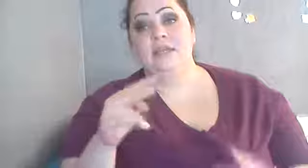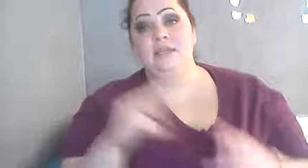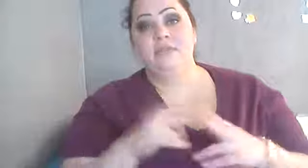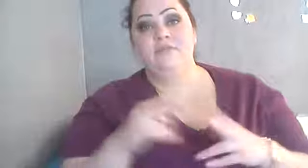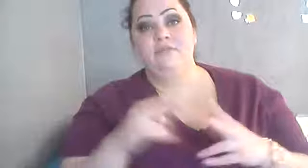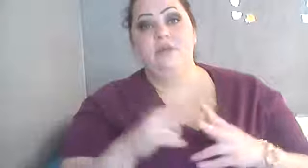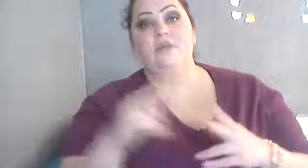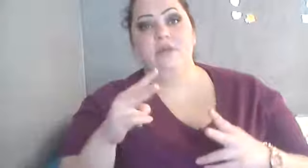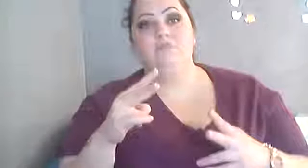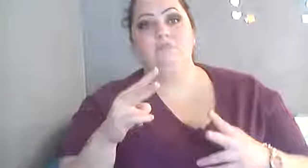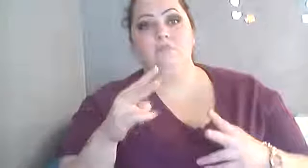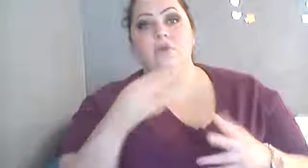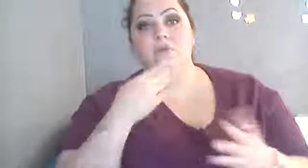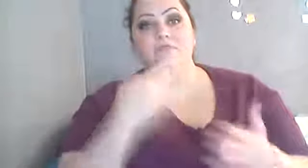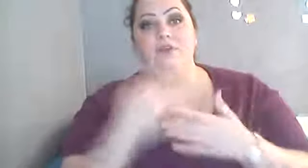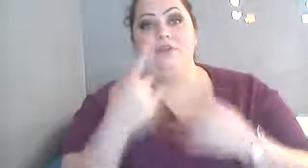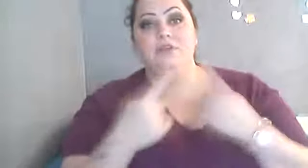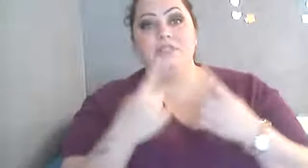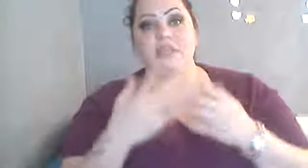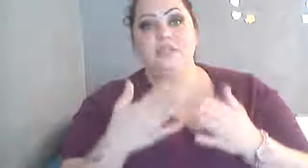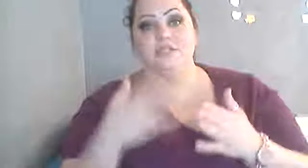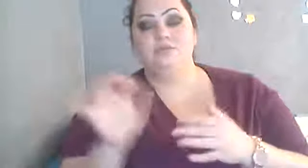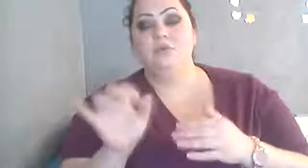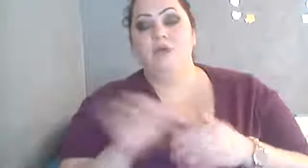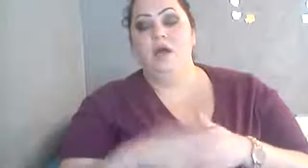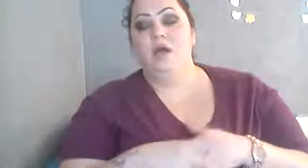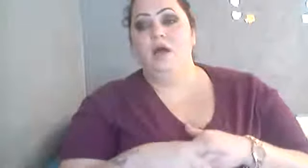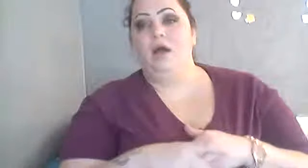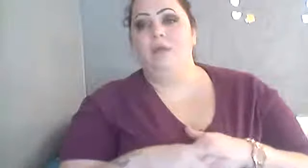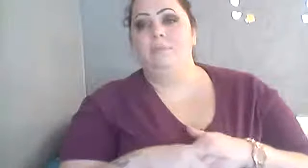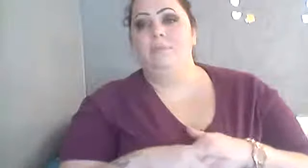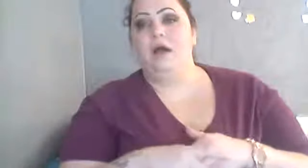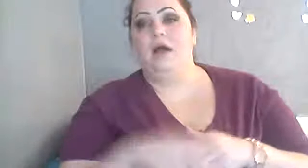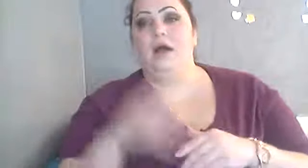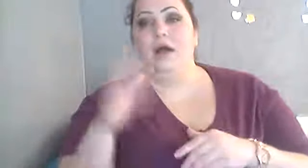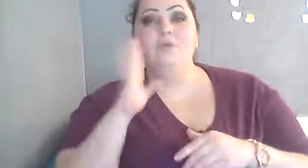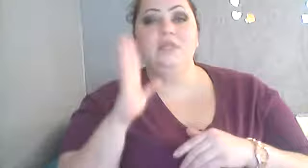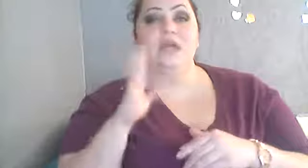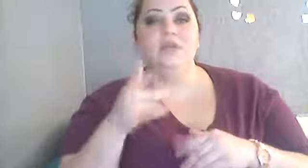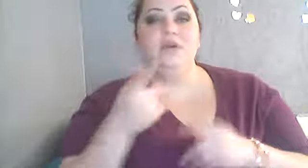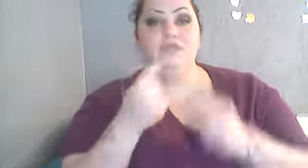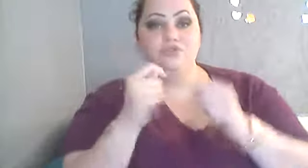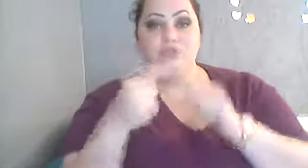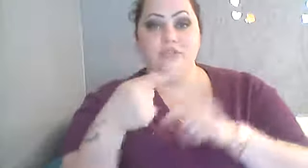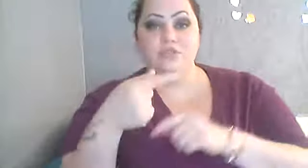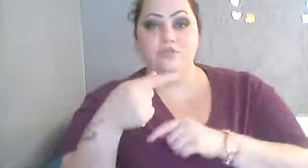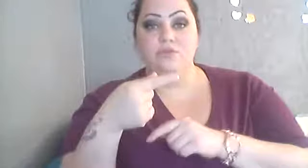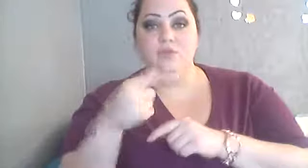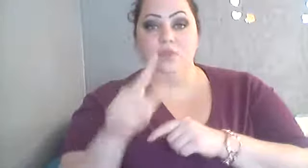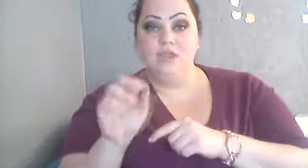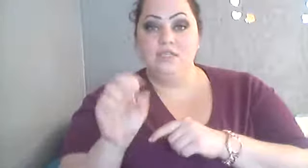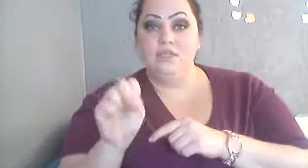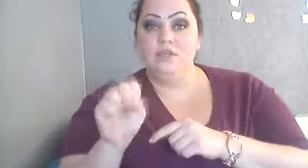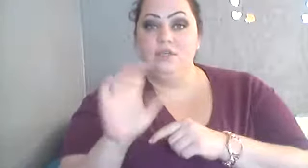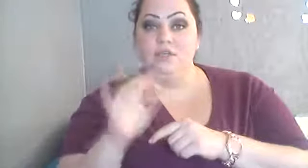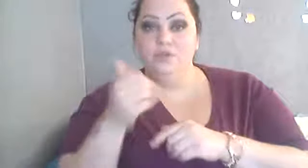is a very good signer too. I would like you guys to try to gloss it